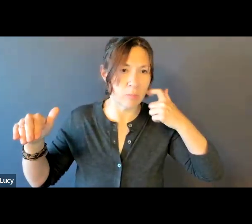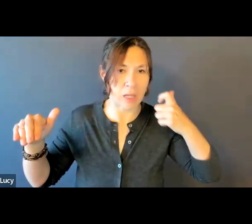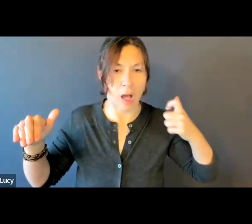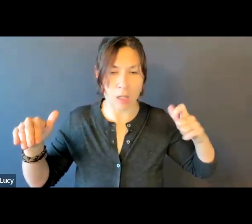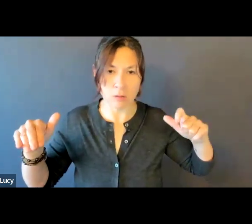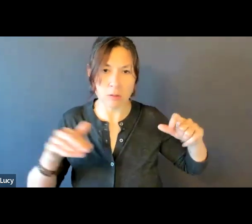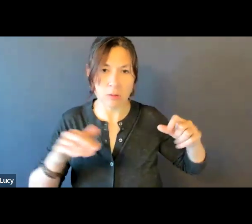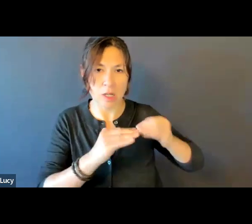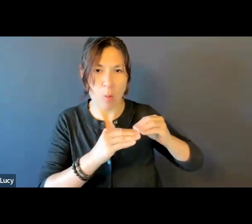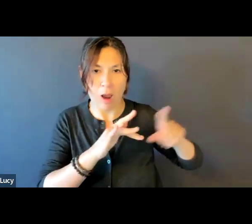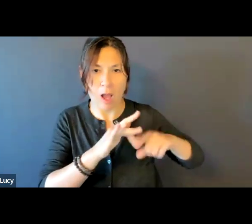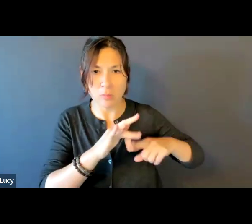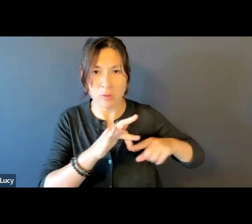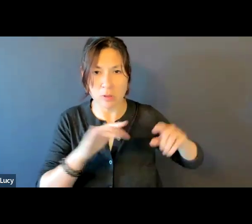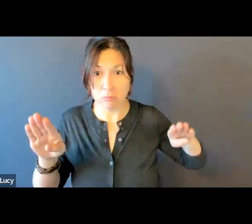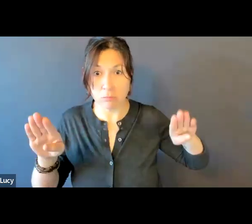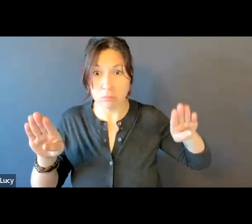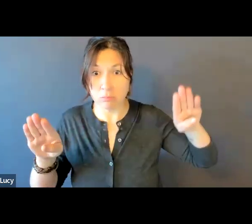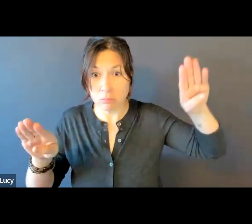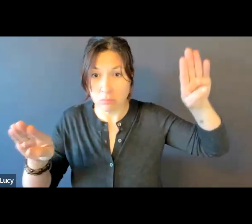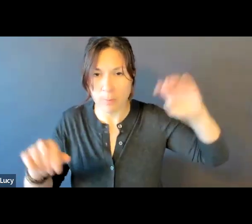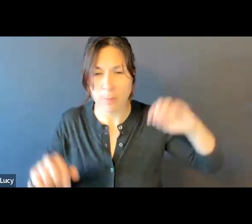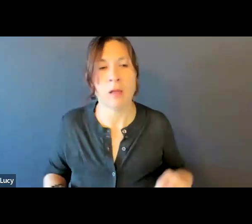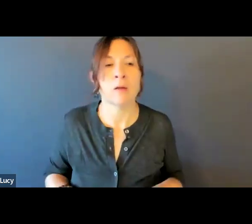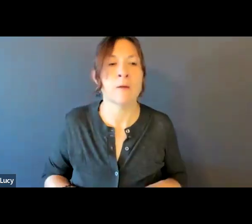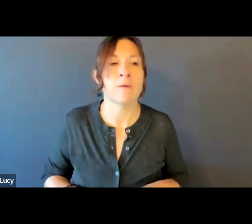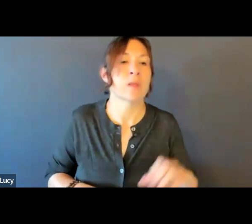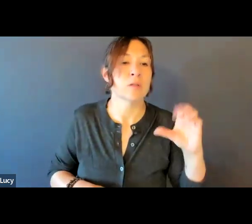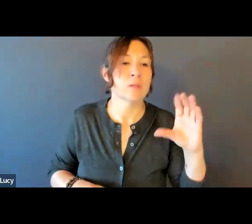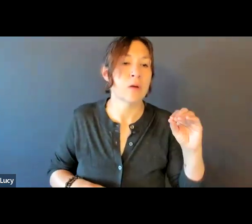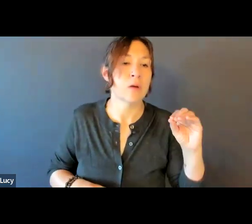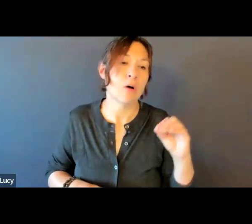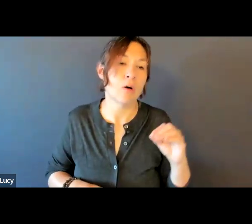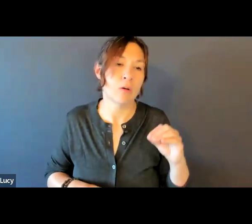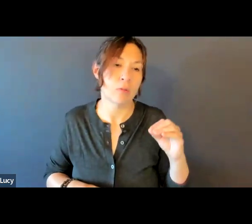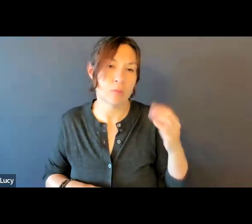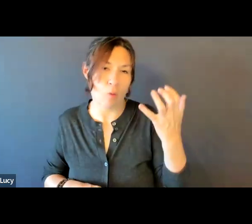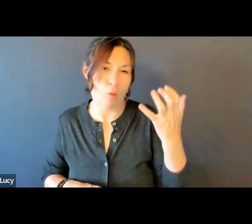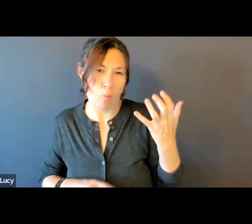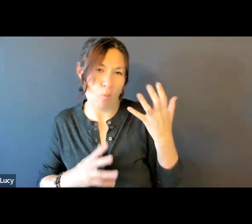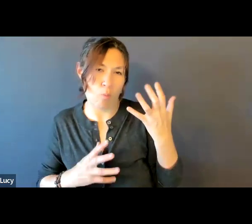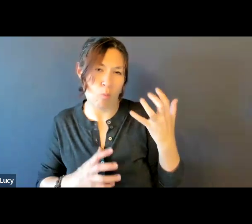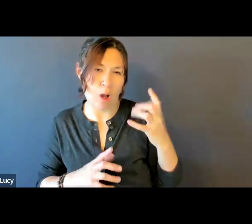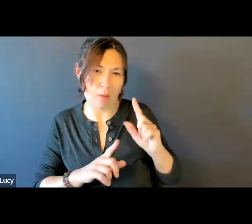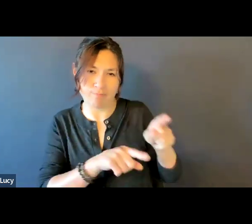asked about budget, but I want to flip it a little bit, particularly to Dr. Grassa, since we have a school leader in front of